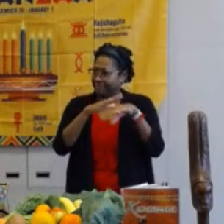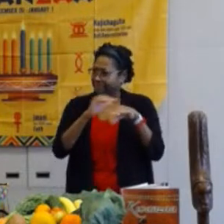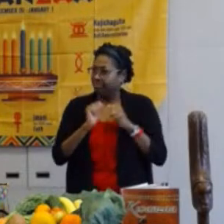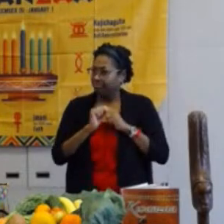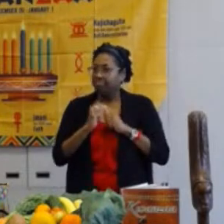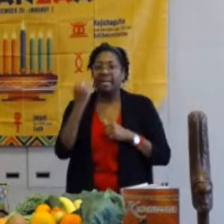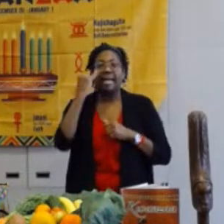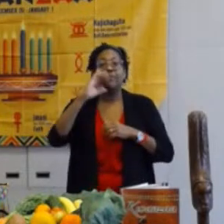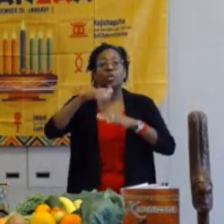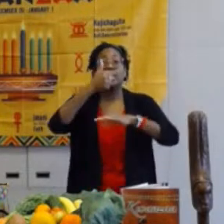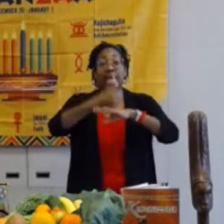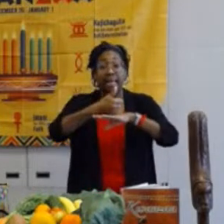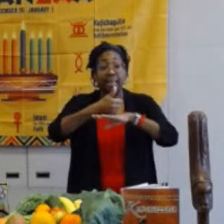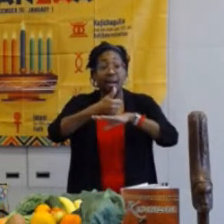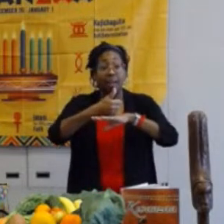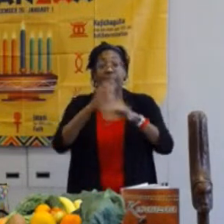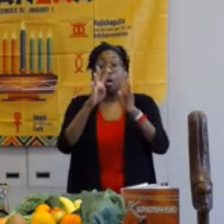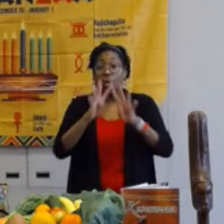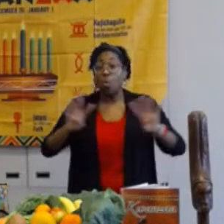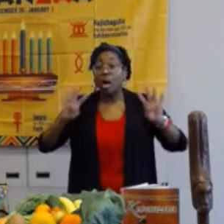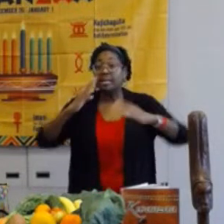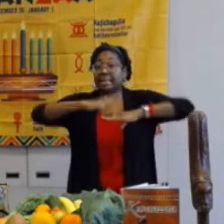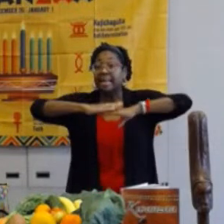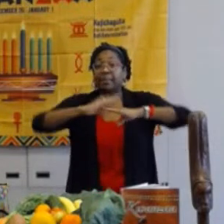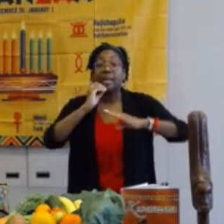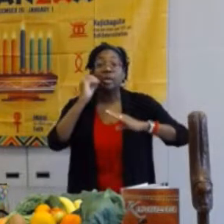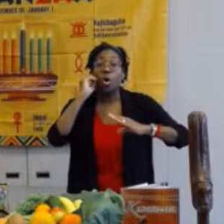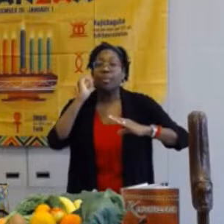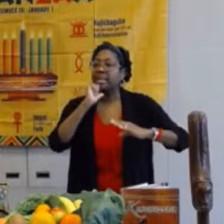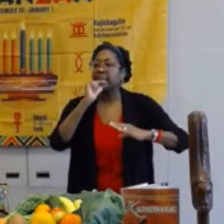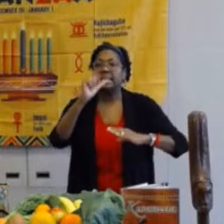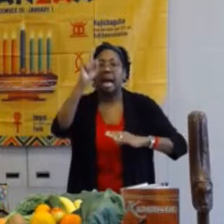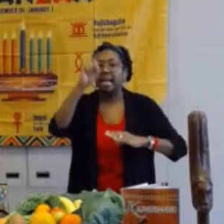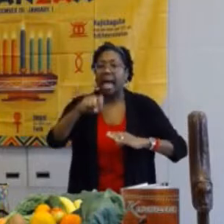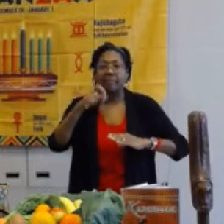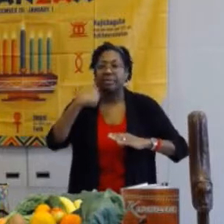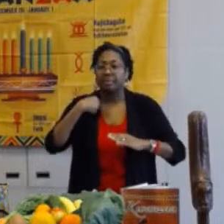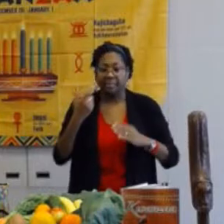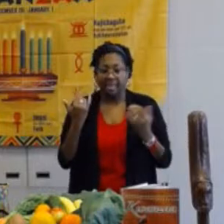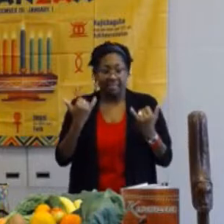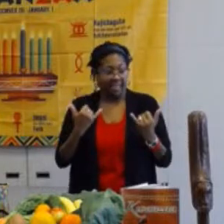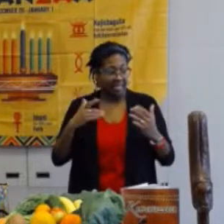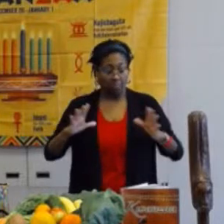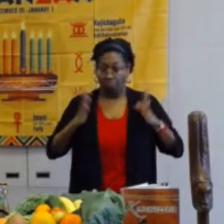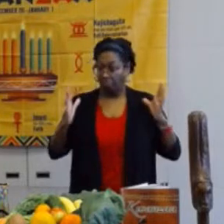If you're setting up a Kwanzaa table at home, it does not have to be this elaborate.